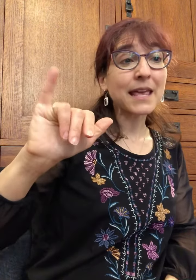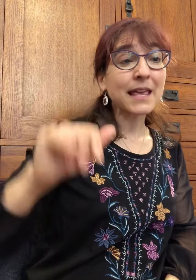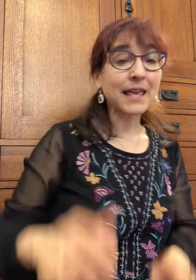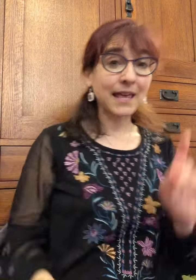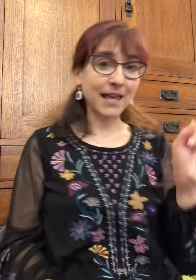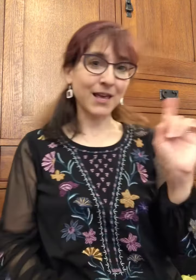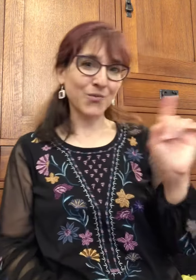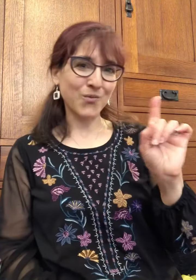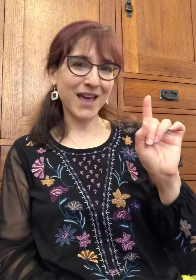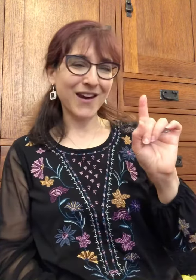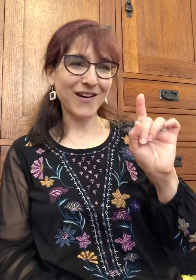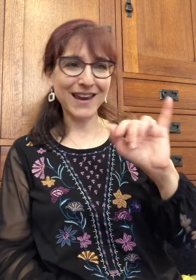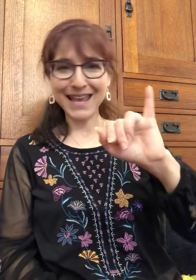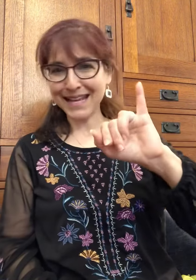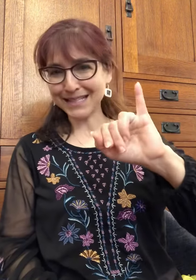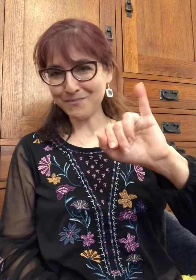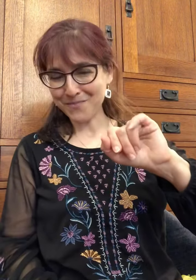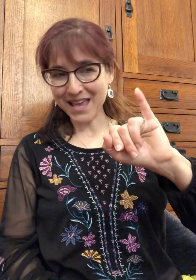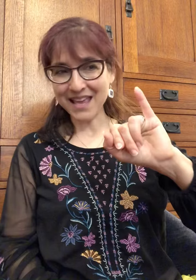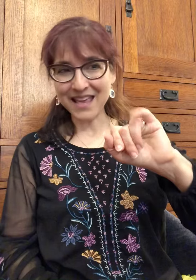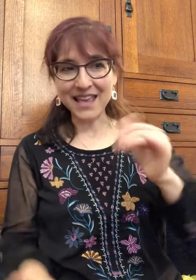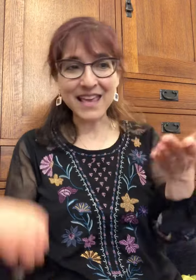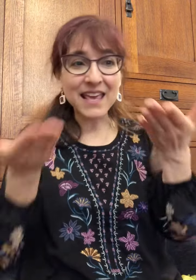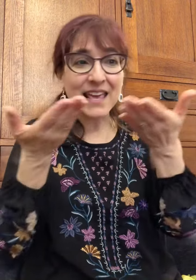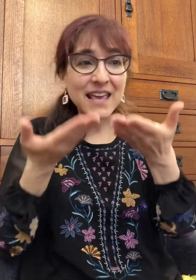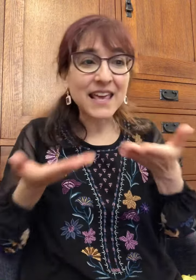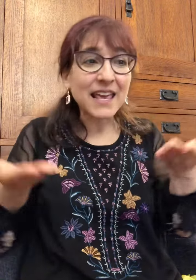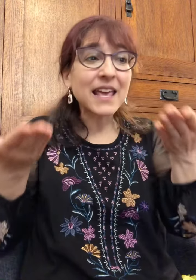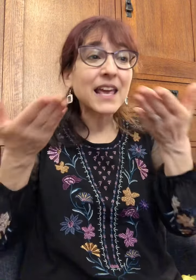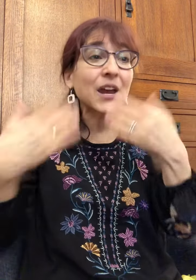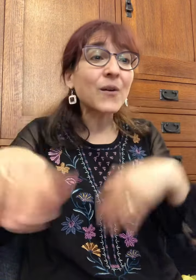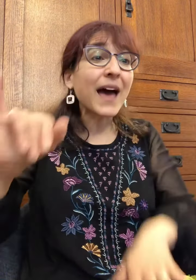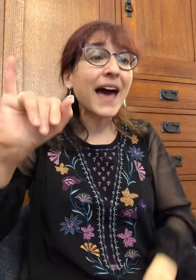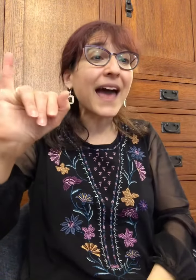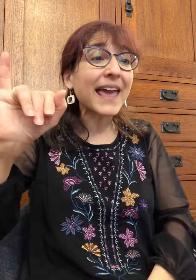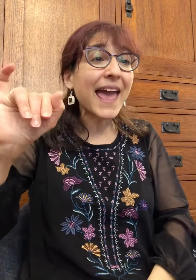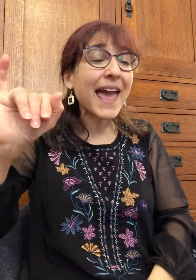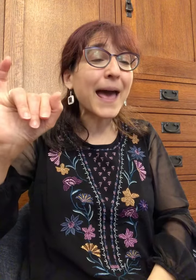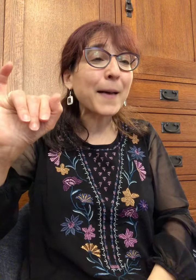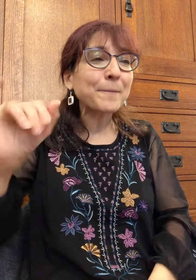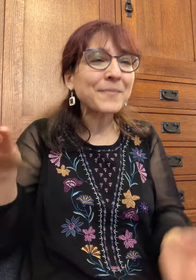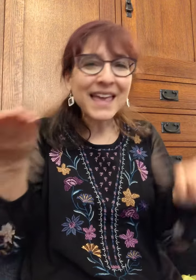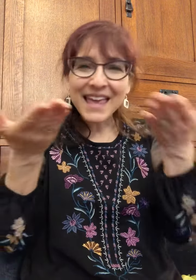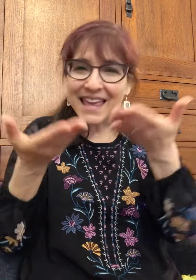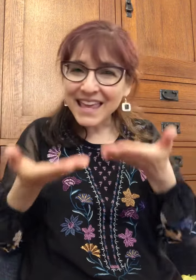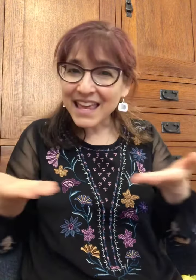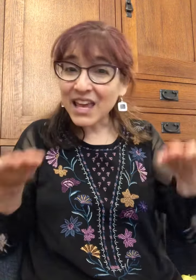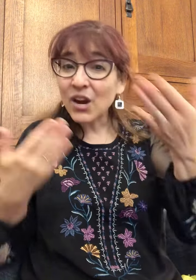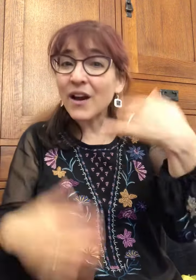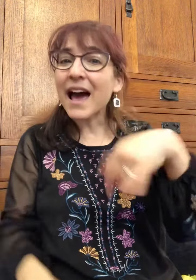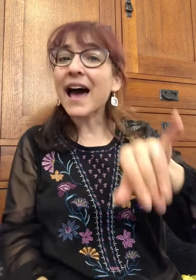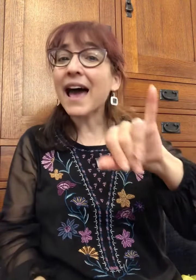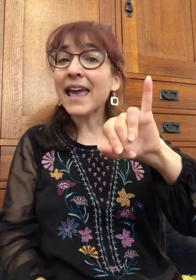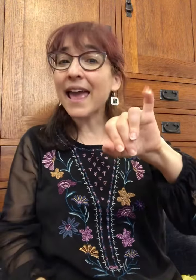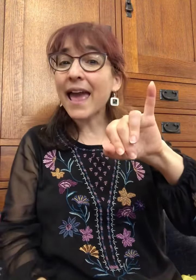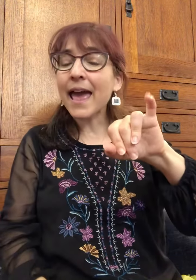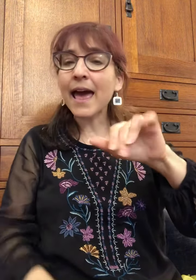Pinky? Where is Pinky? Here I am. Here I